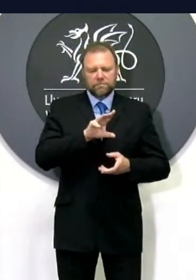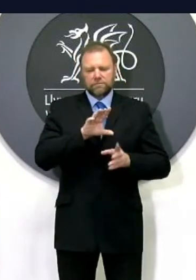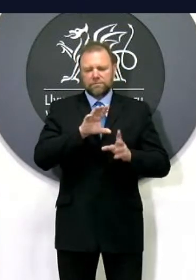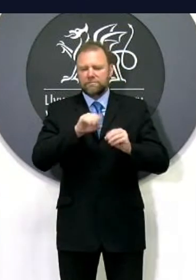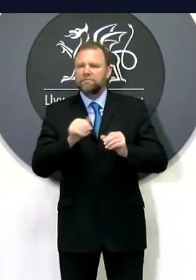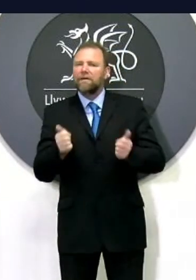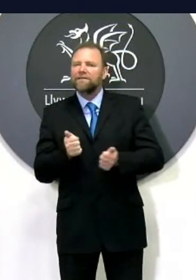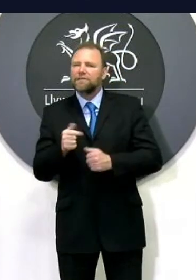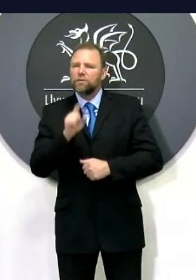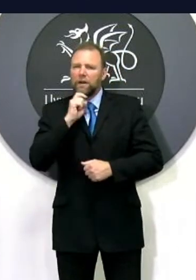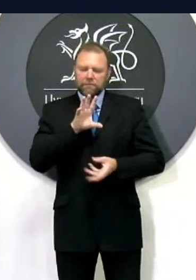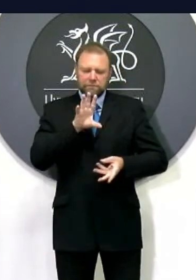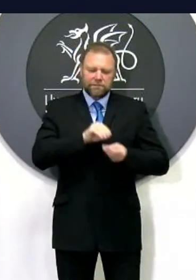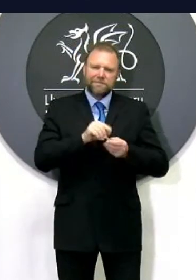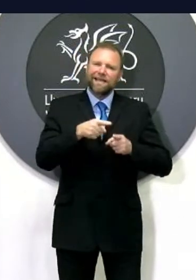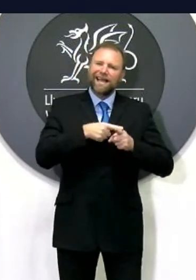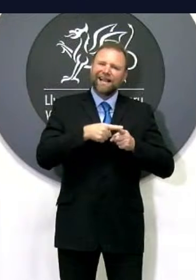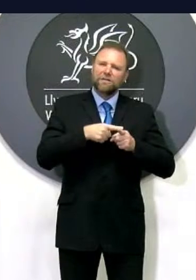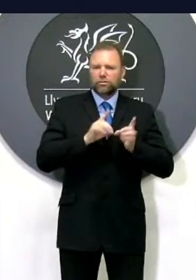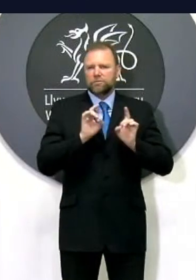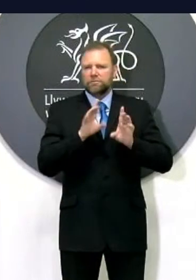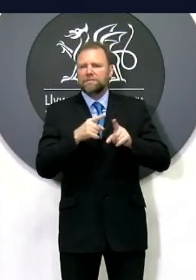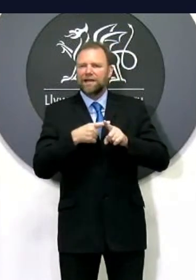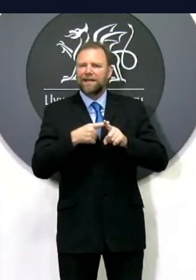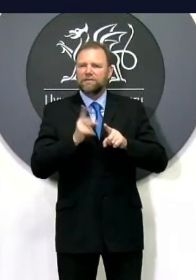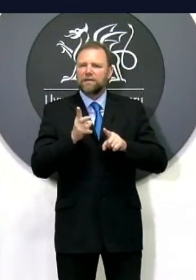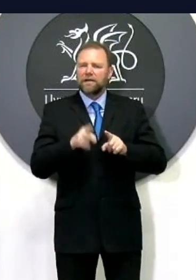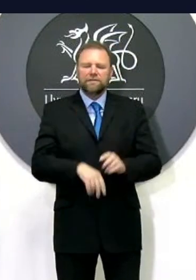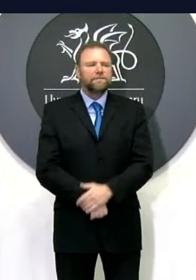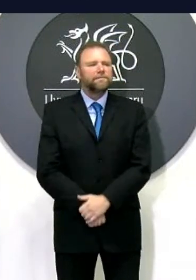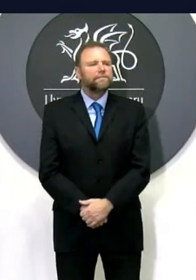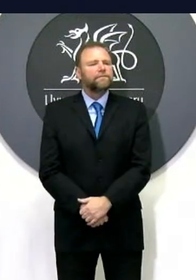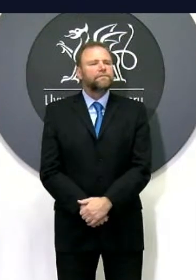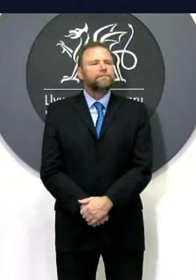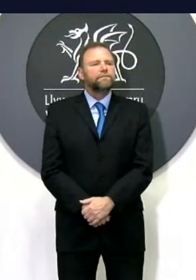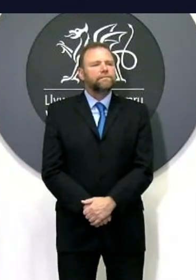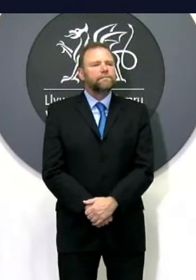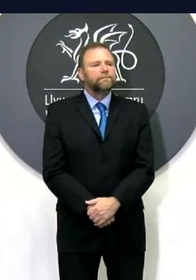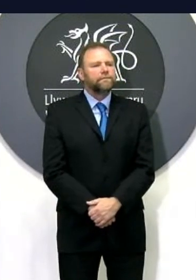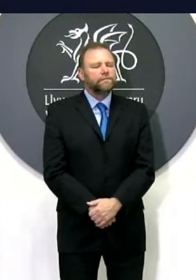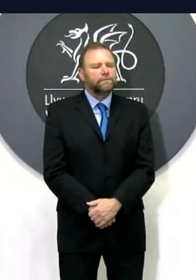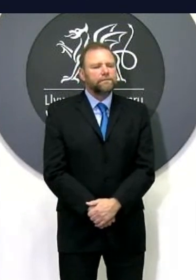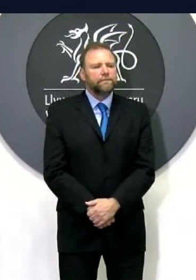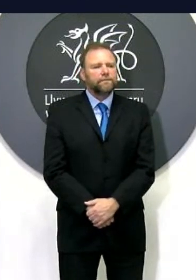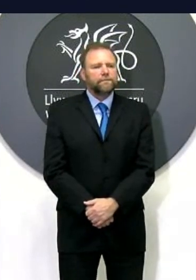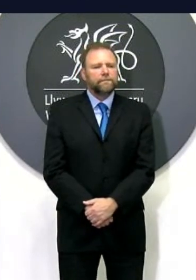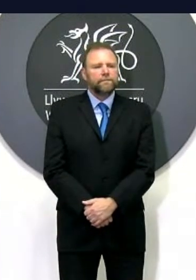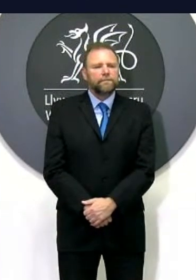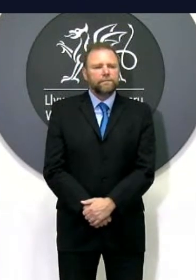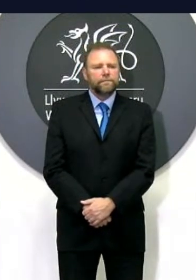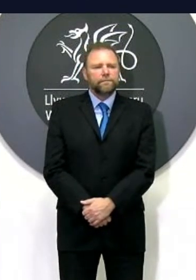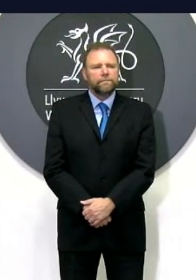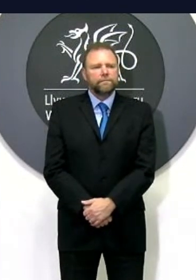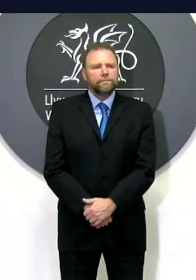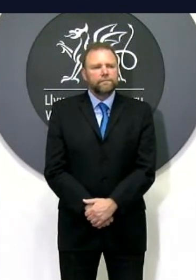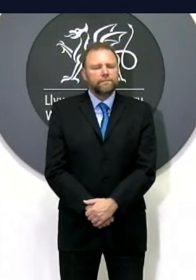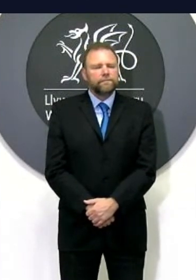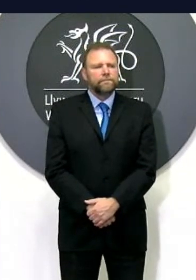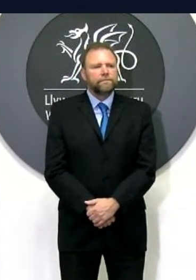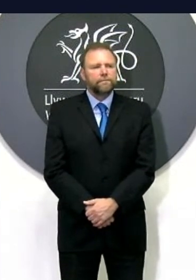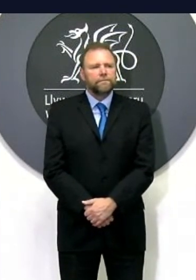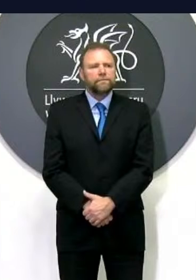ni newydd wedi bod yn trafod gyda'r vaccine certificates ac yn y blaen, ond y bwriad yw